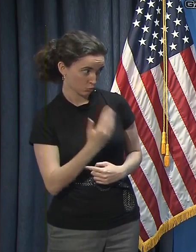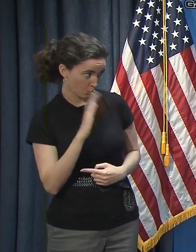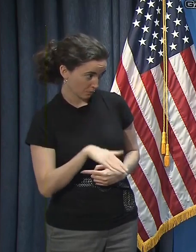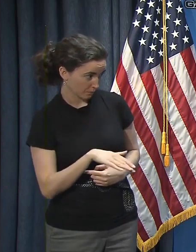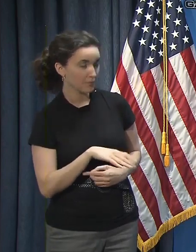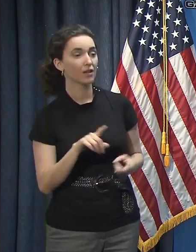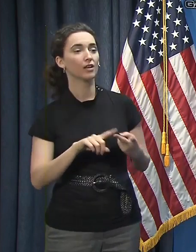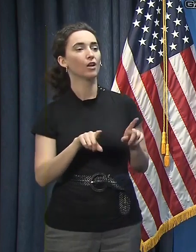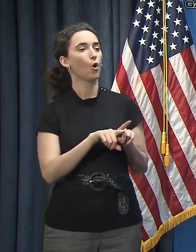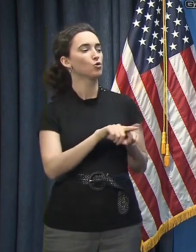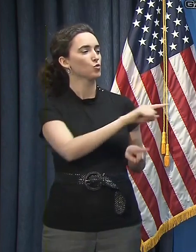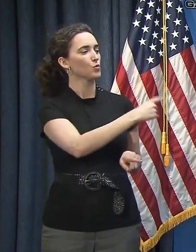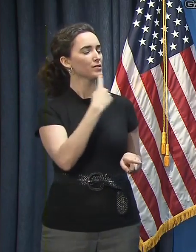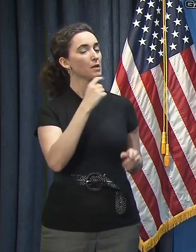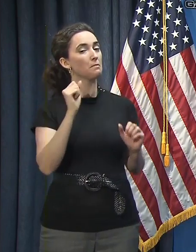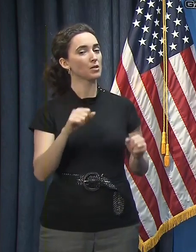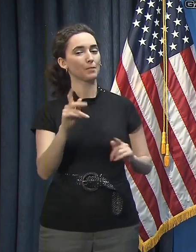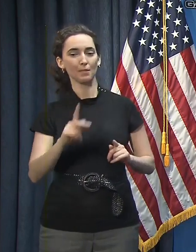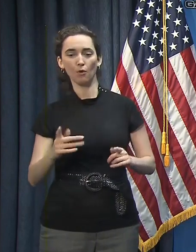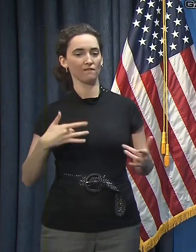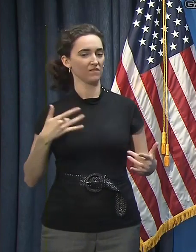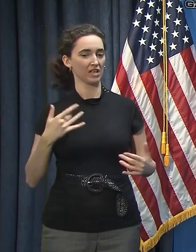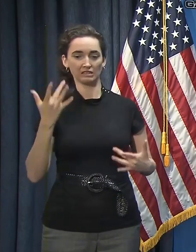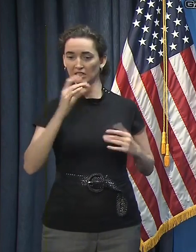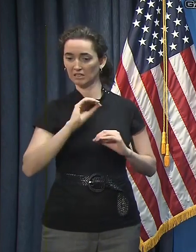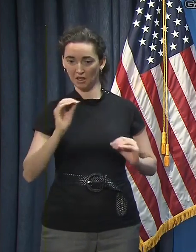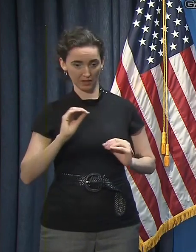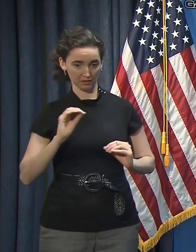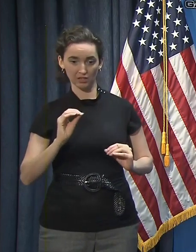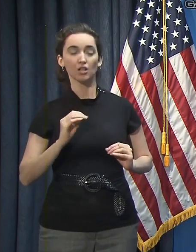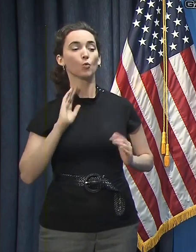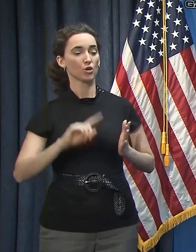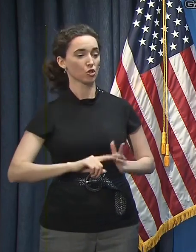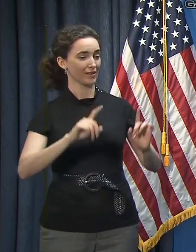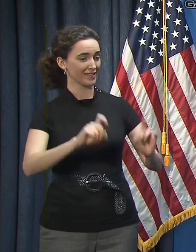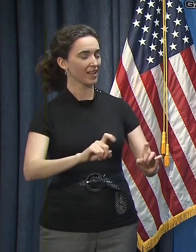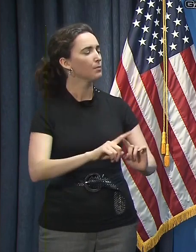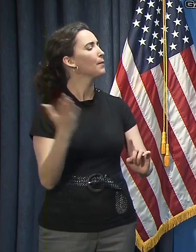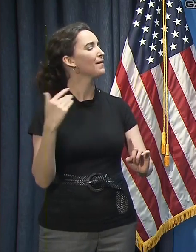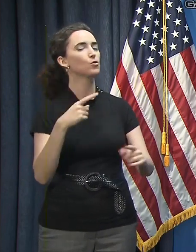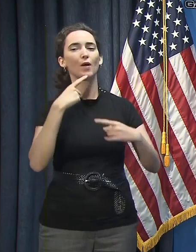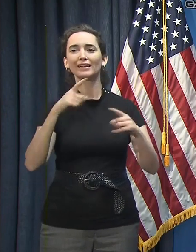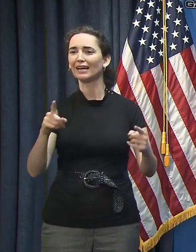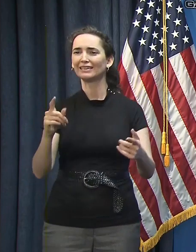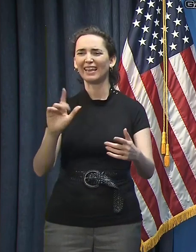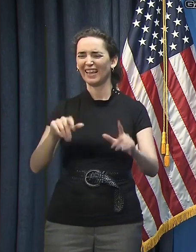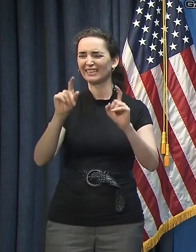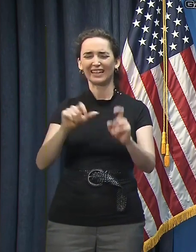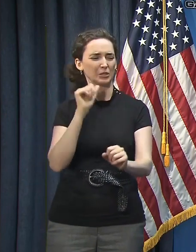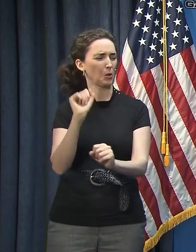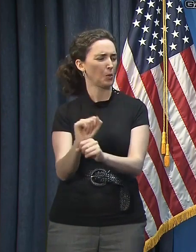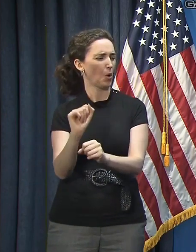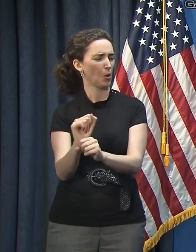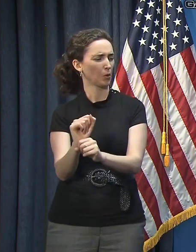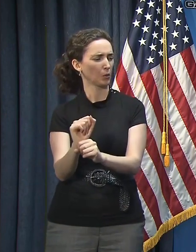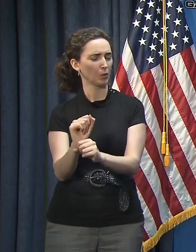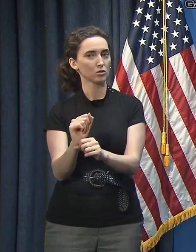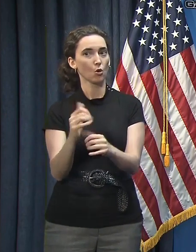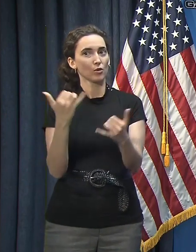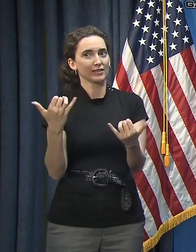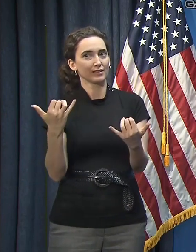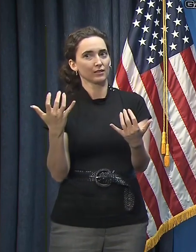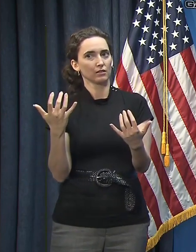we're going to start testing asymptomatic people. Yeah. I know in recent weeks you've said these tests don't work for asymptomatic people. Can you address why we are